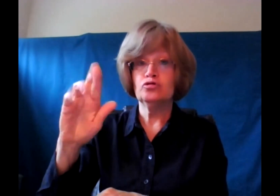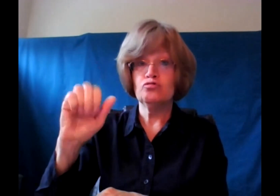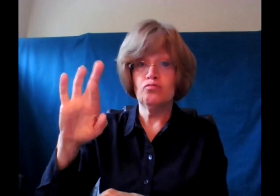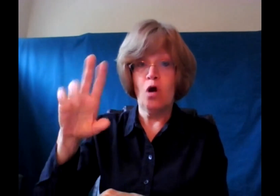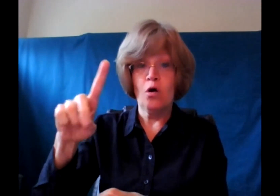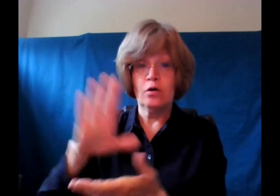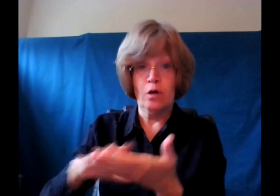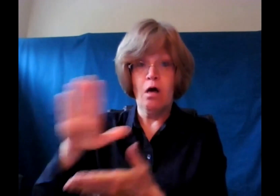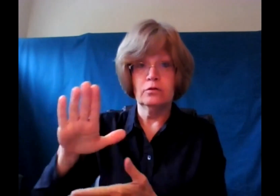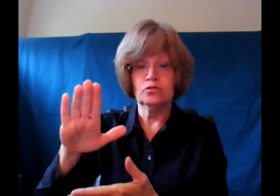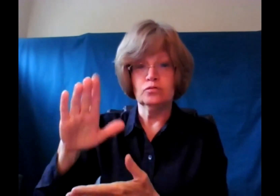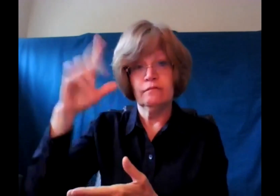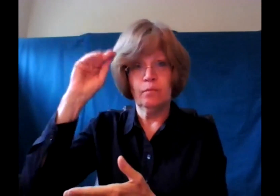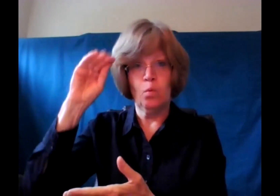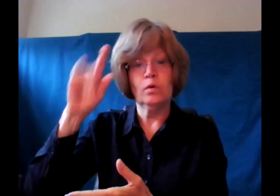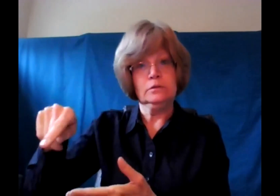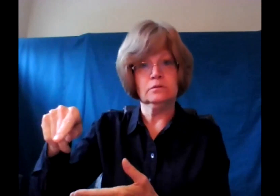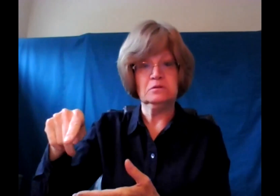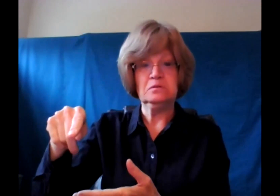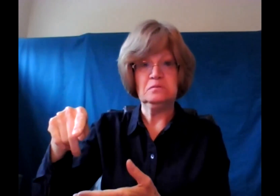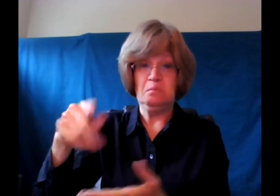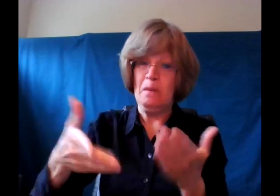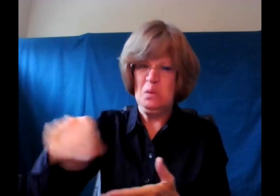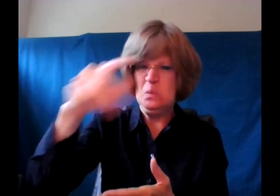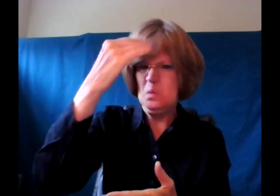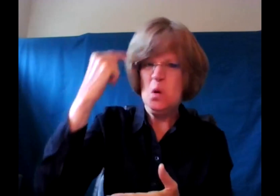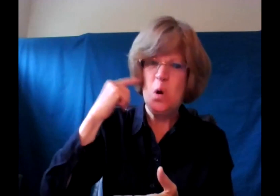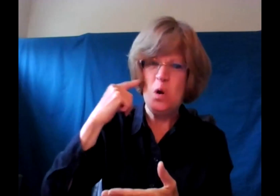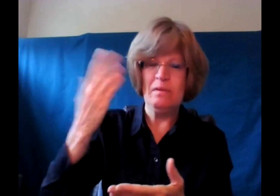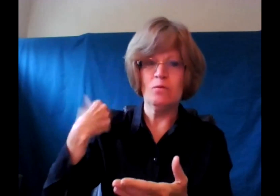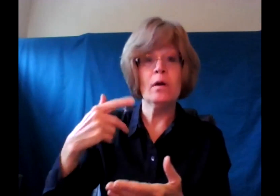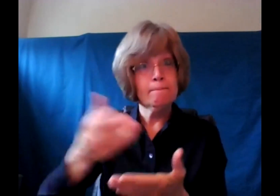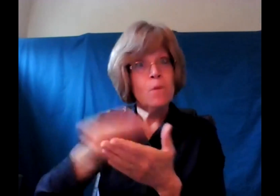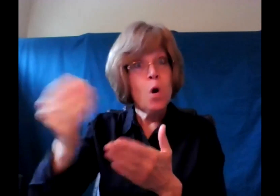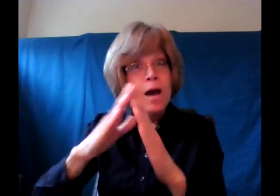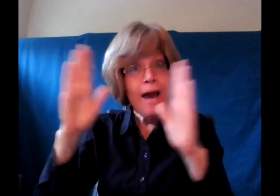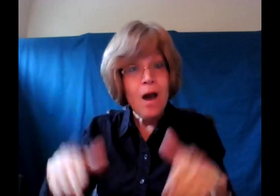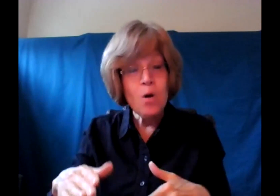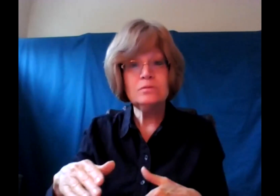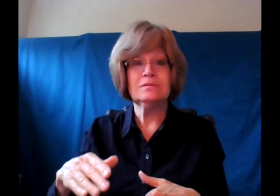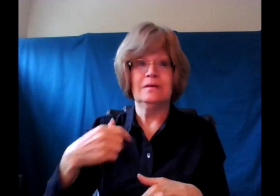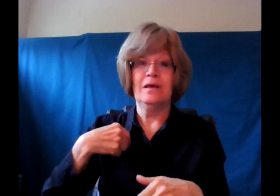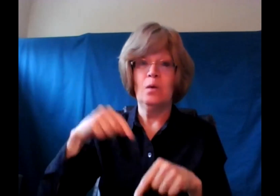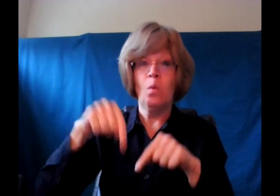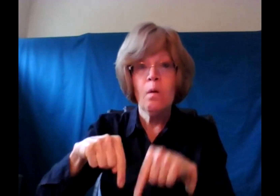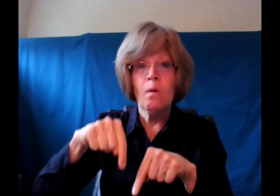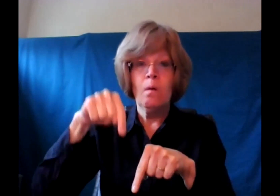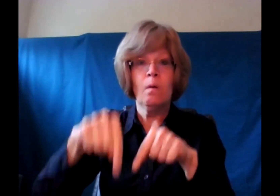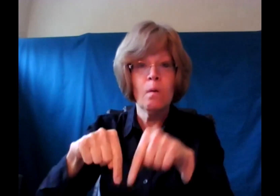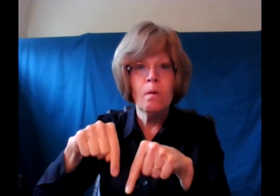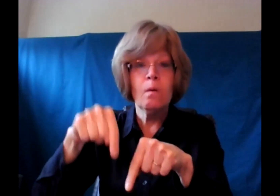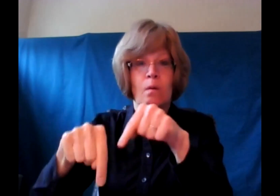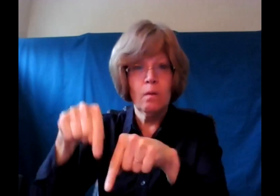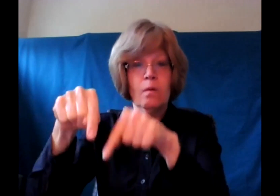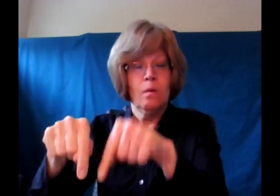may have heard of it for boys. He bought a house. He kind of walked with a limp, but